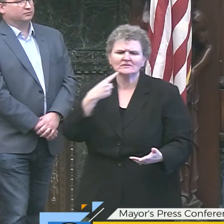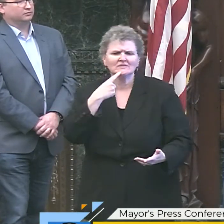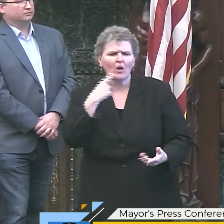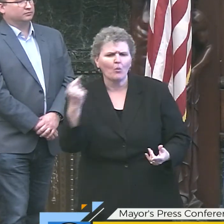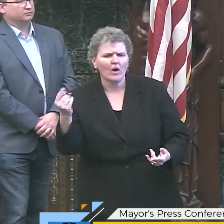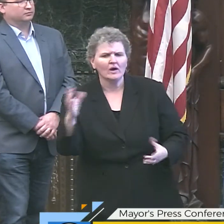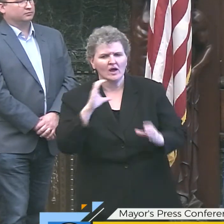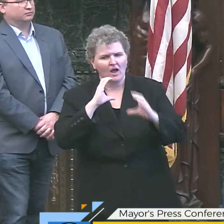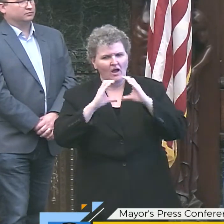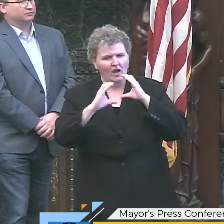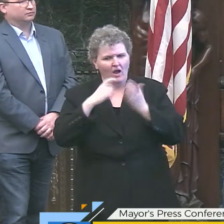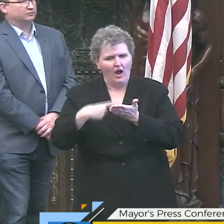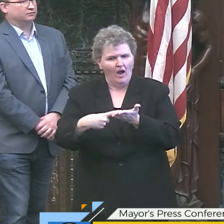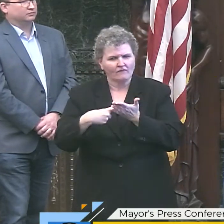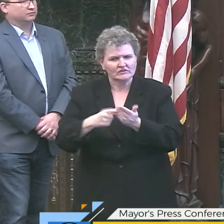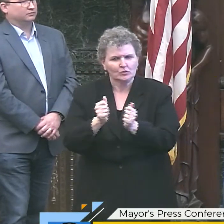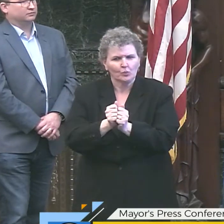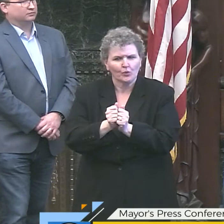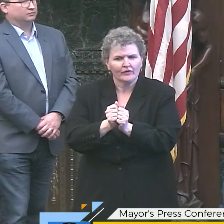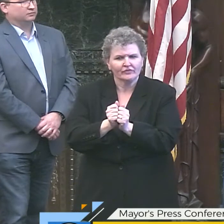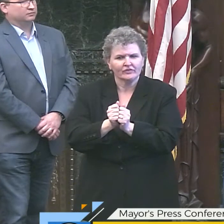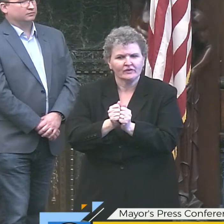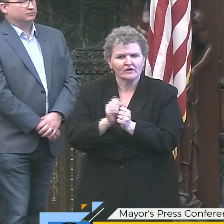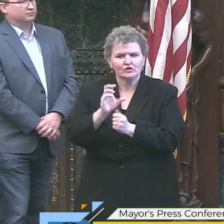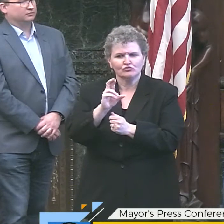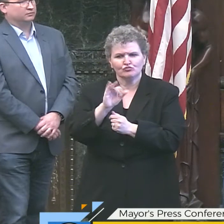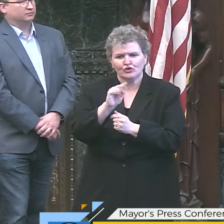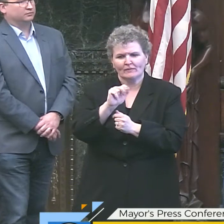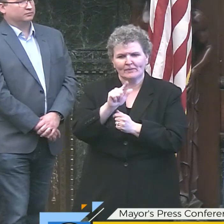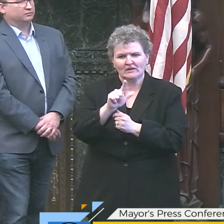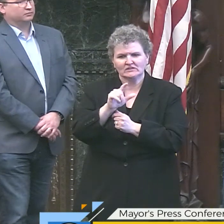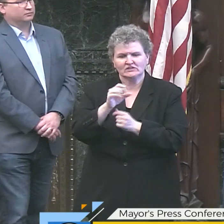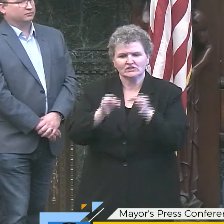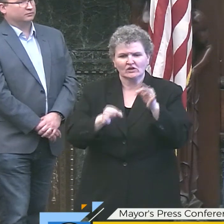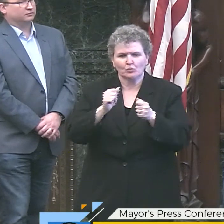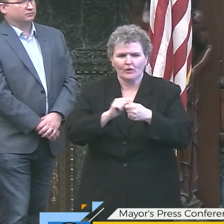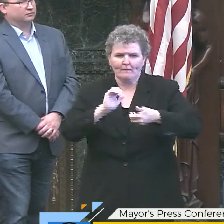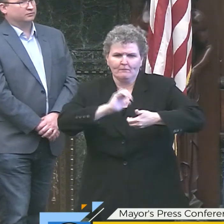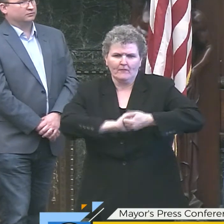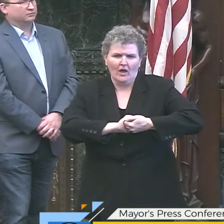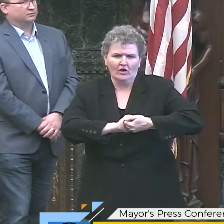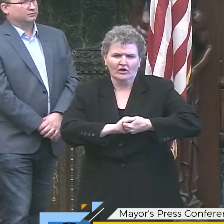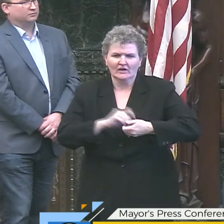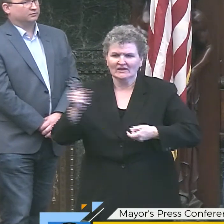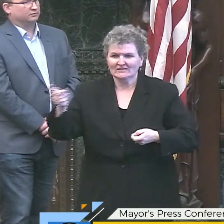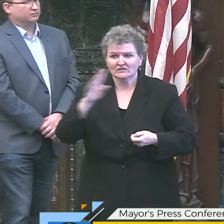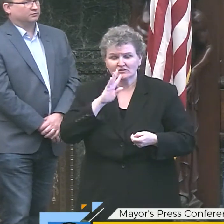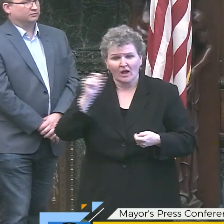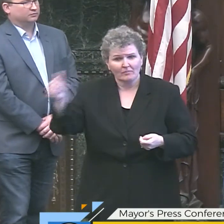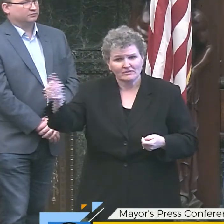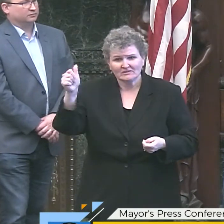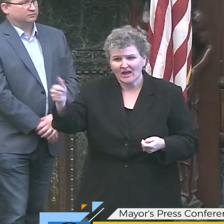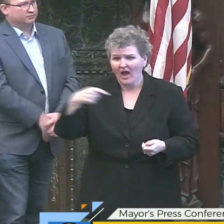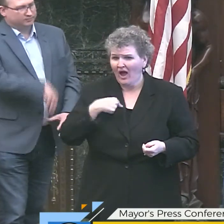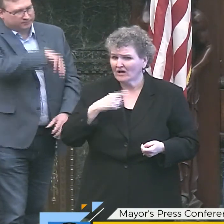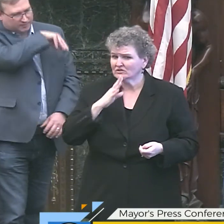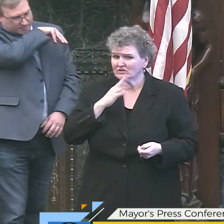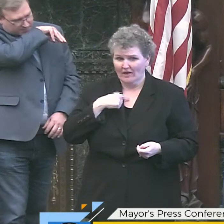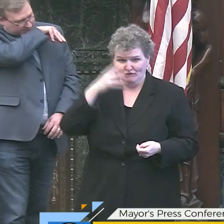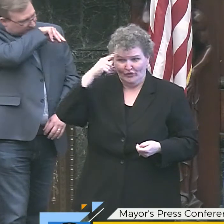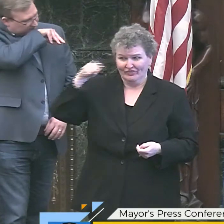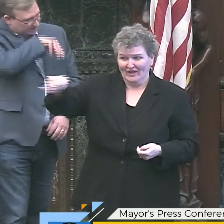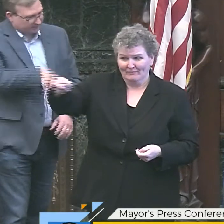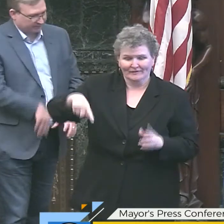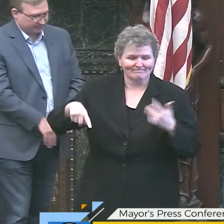is going on with our criminal justice partners, and he would have to speak for himself. I'm not speaking for him. And the other thing I think is important for people to know,